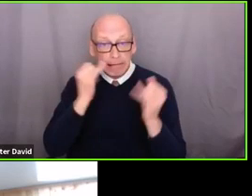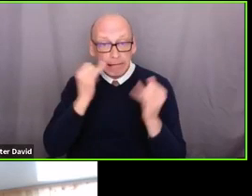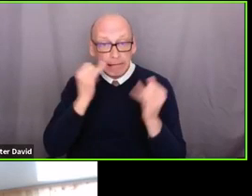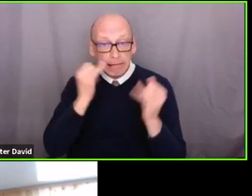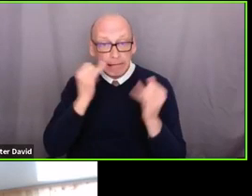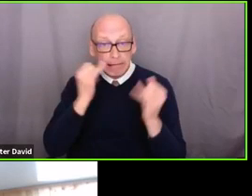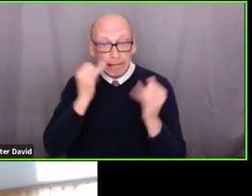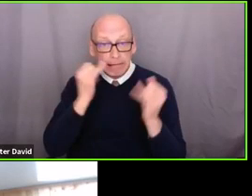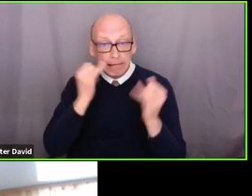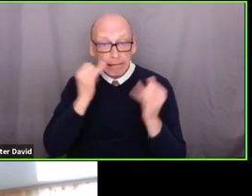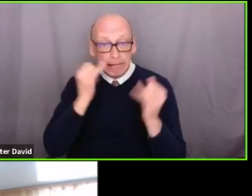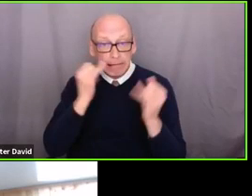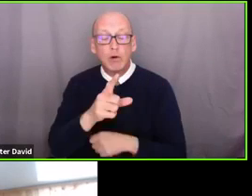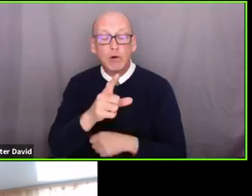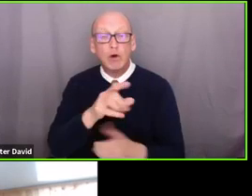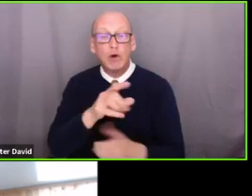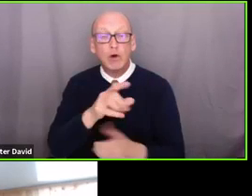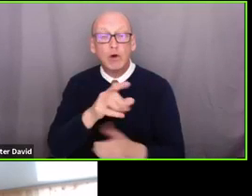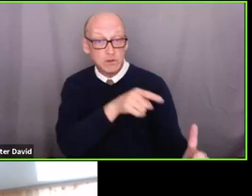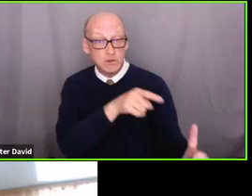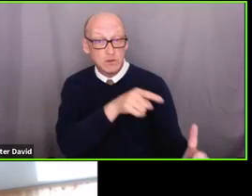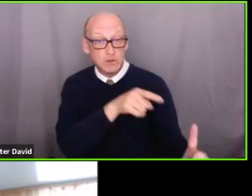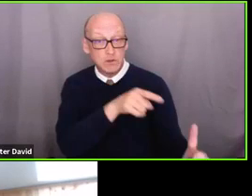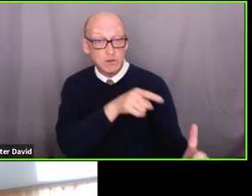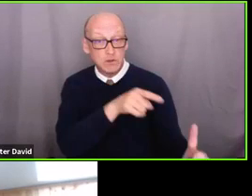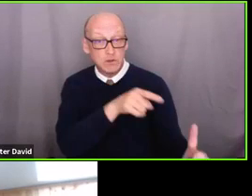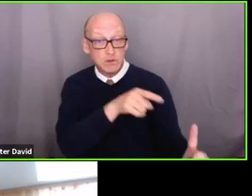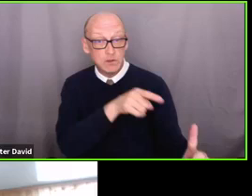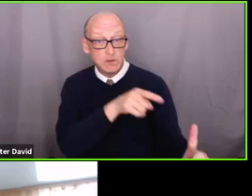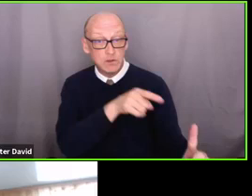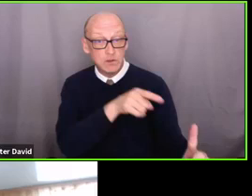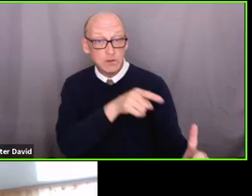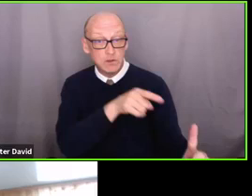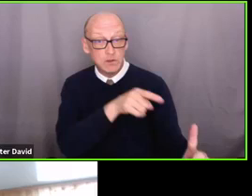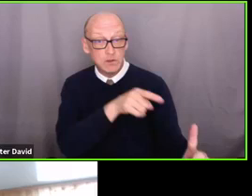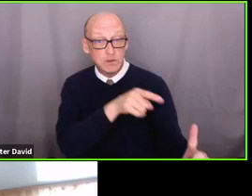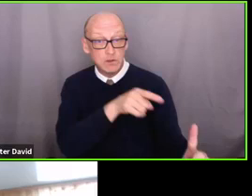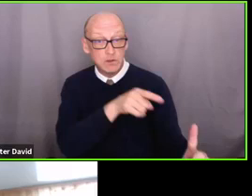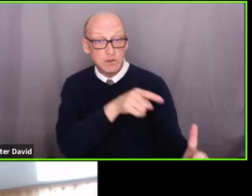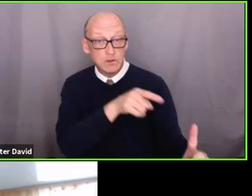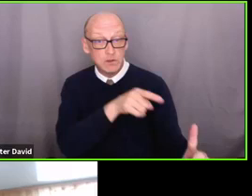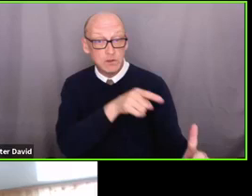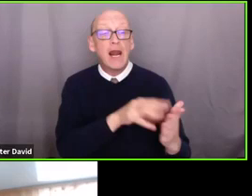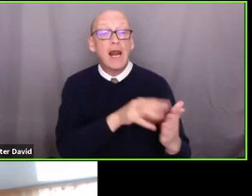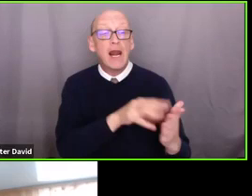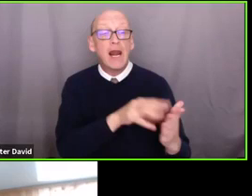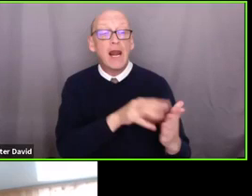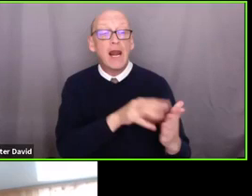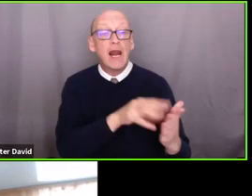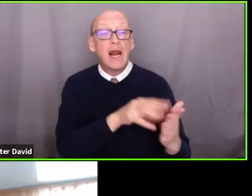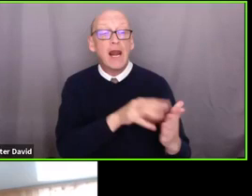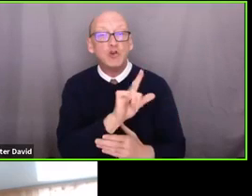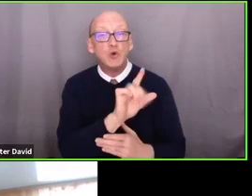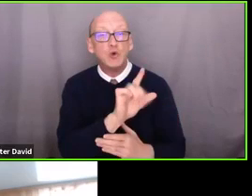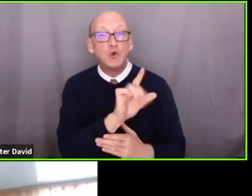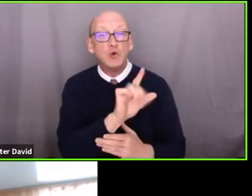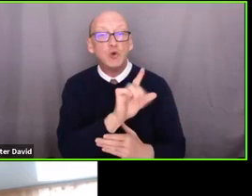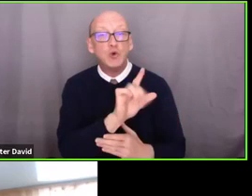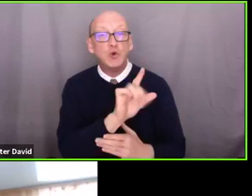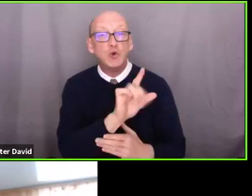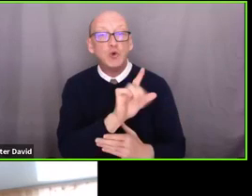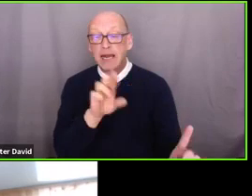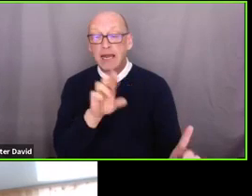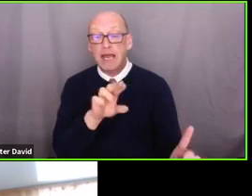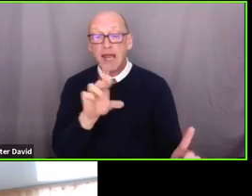sure that the students are very well trained, but what we're going to do too is take that same learning module, that module that Doc was talking